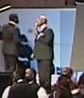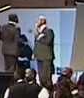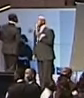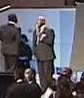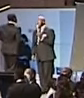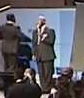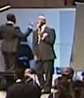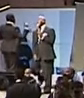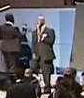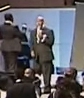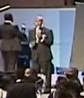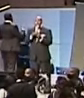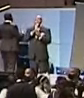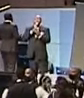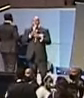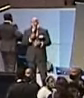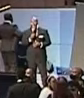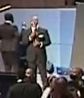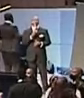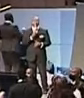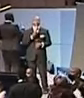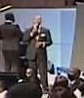God will make a way.